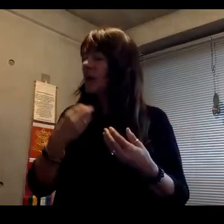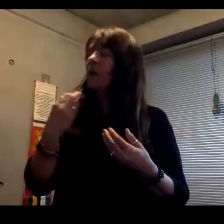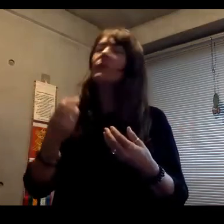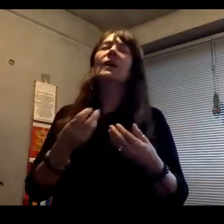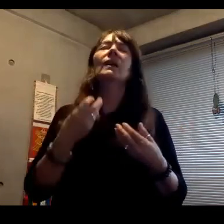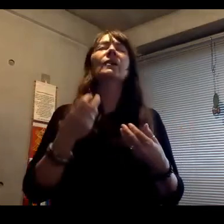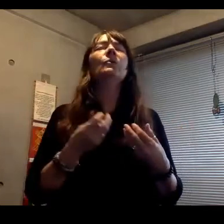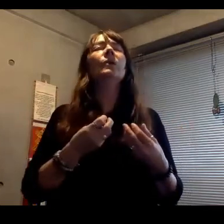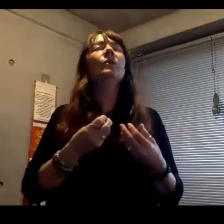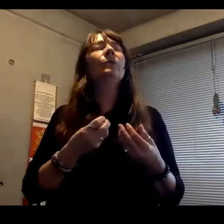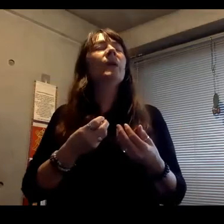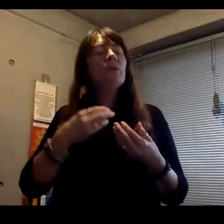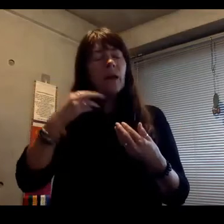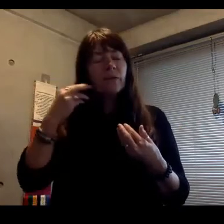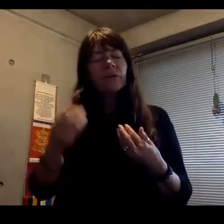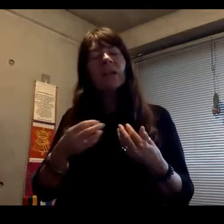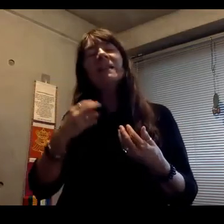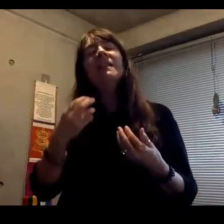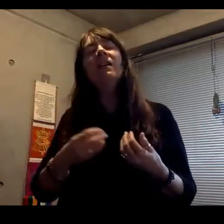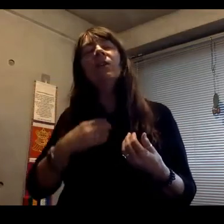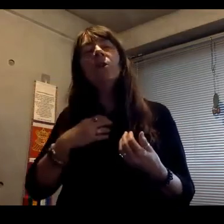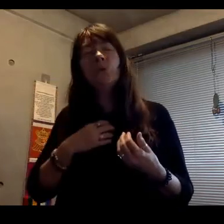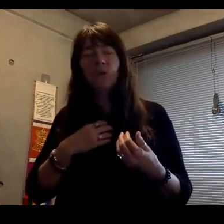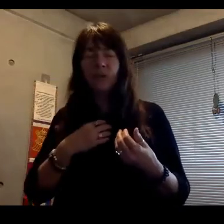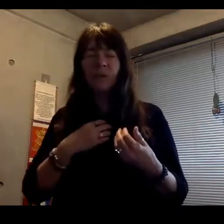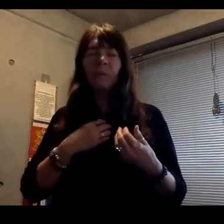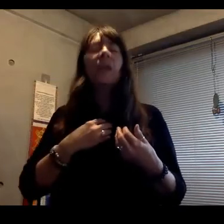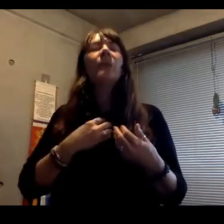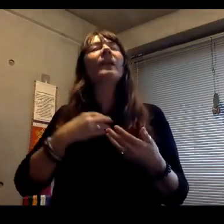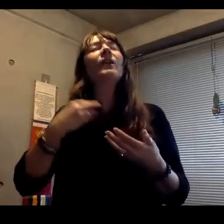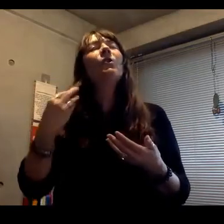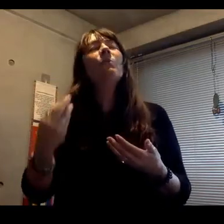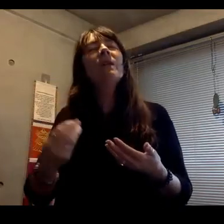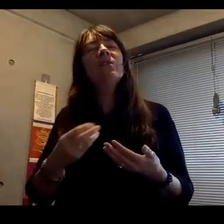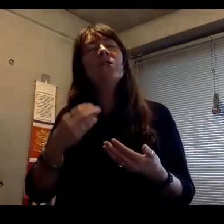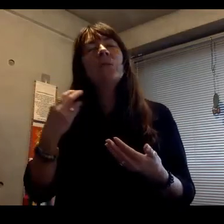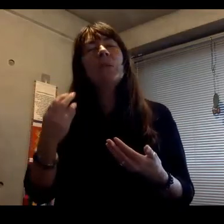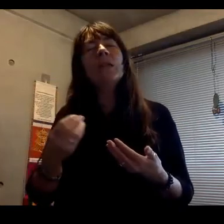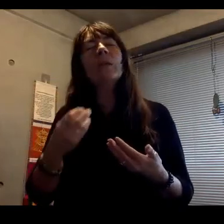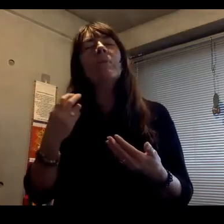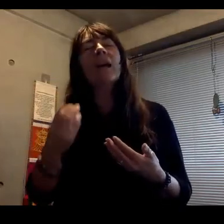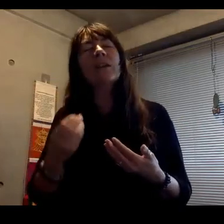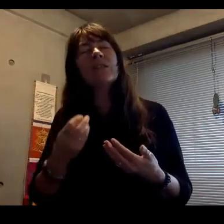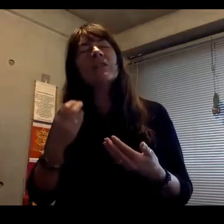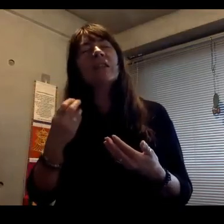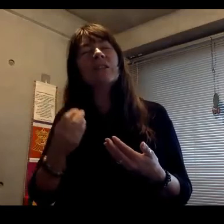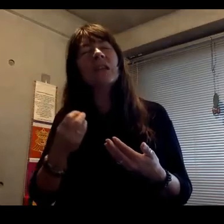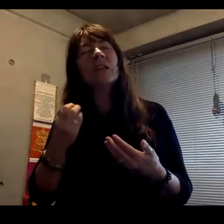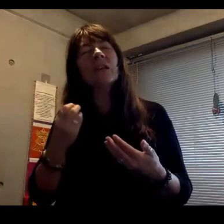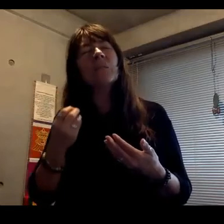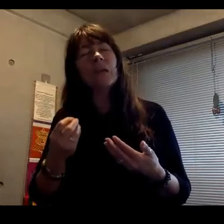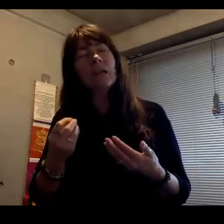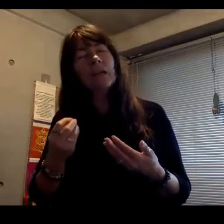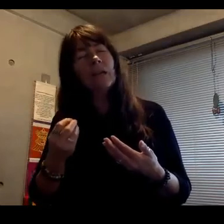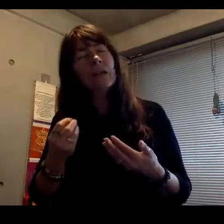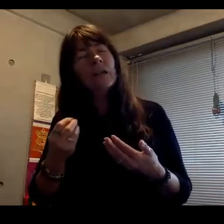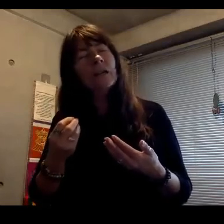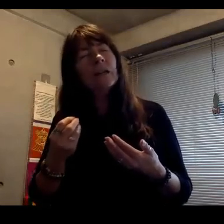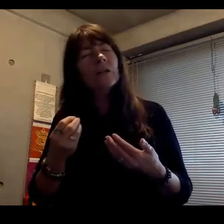you have this ideal notion that humans should be the best that they can